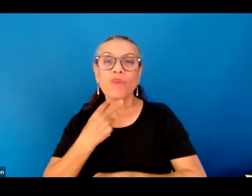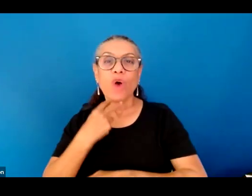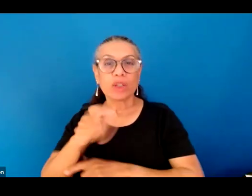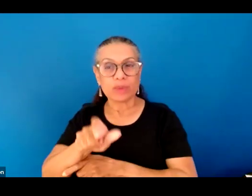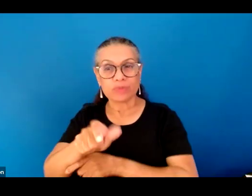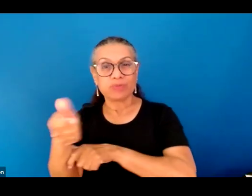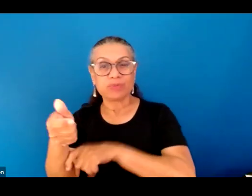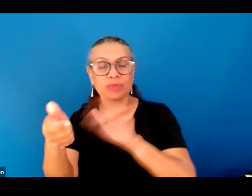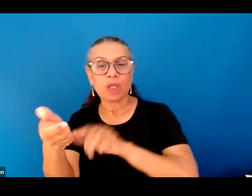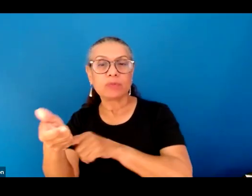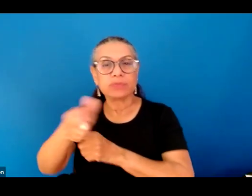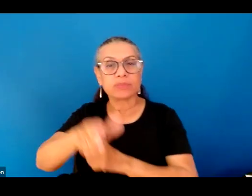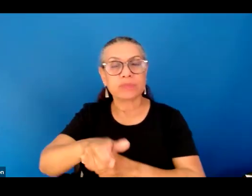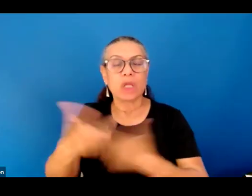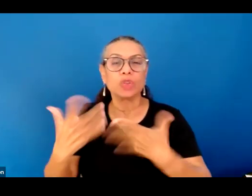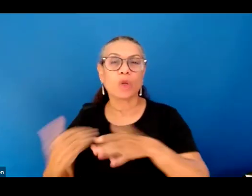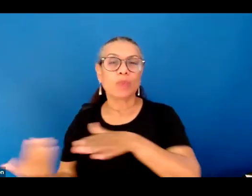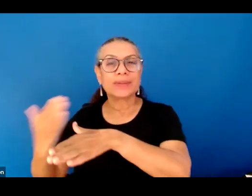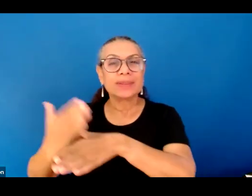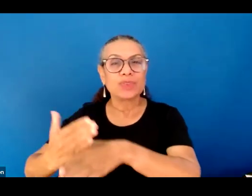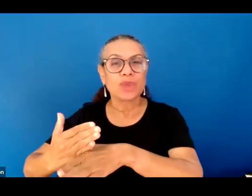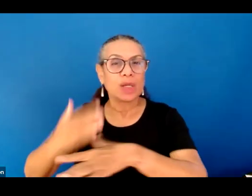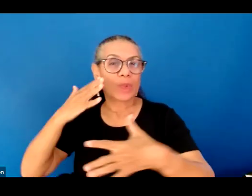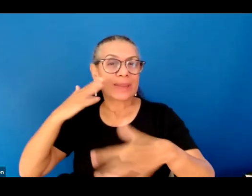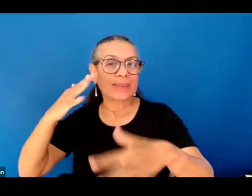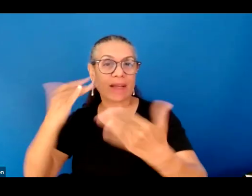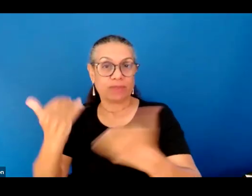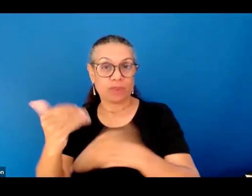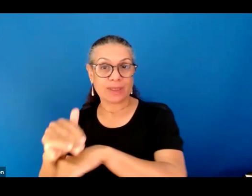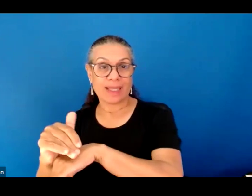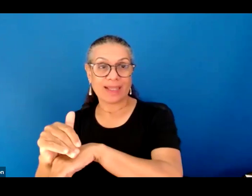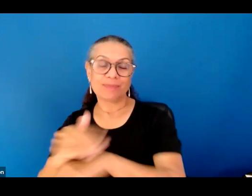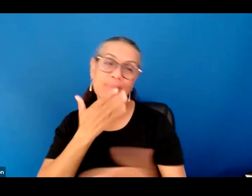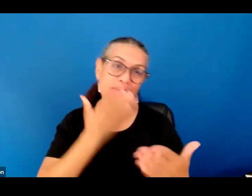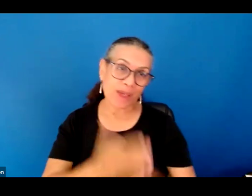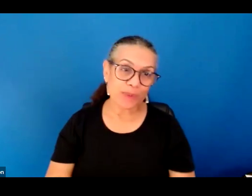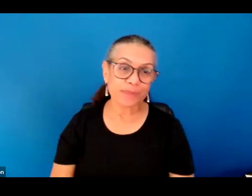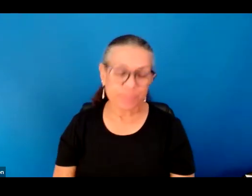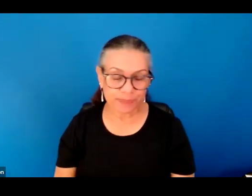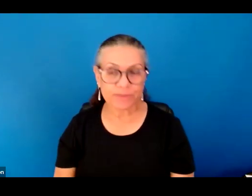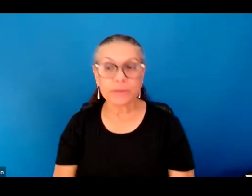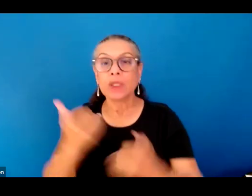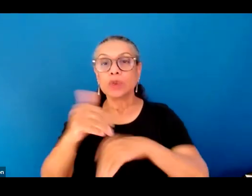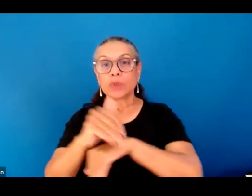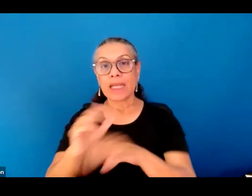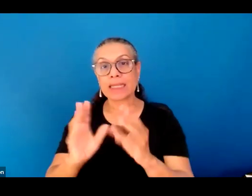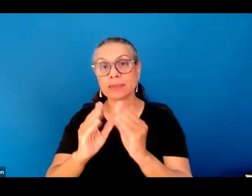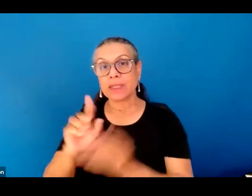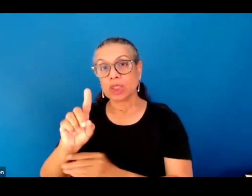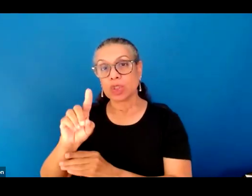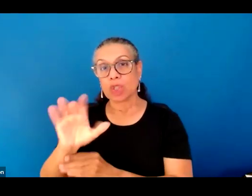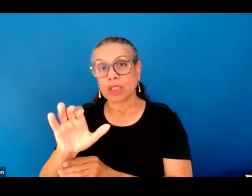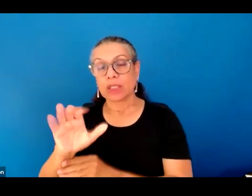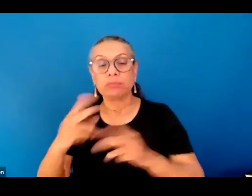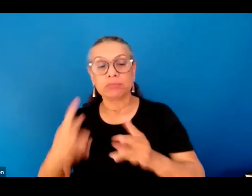not interfere with the audio for tonight's meeting. Thank you for your cooperation. Tonight's meeting documents are posted